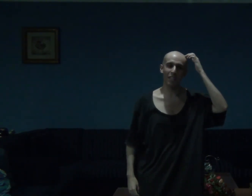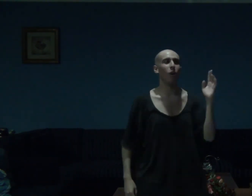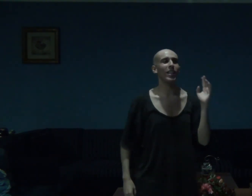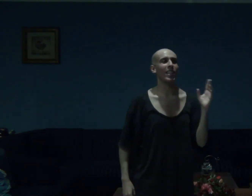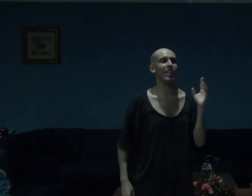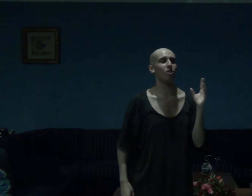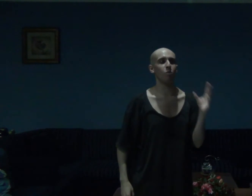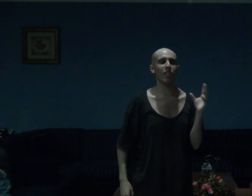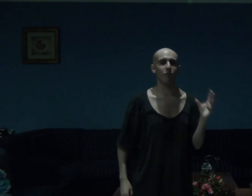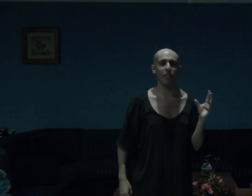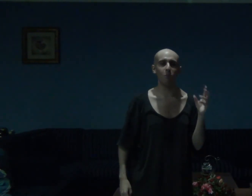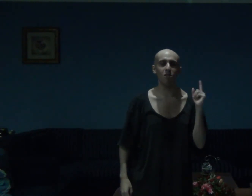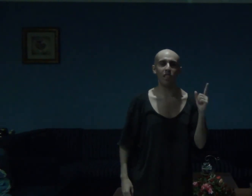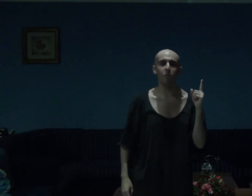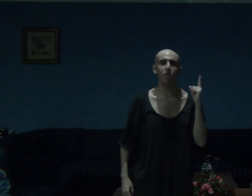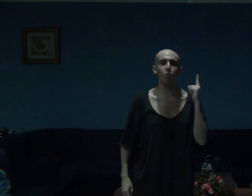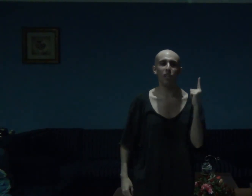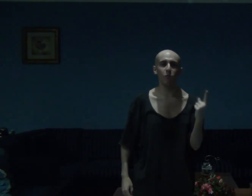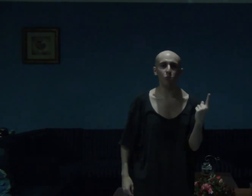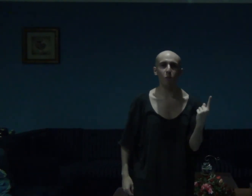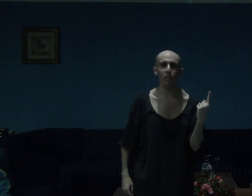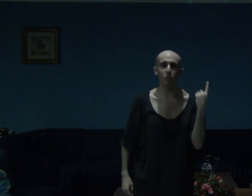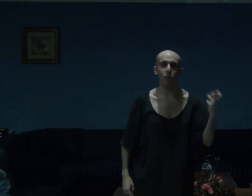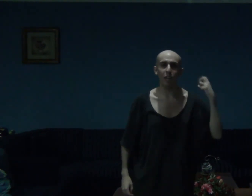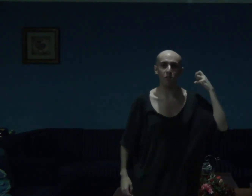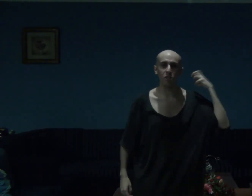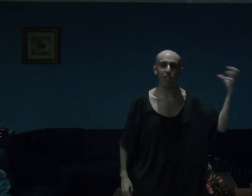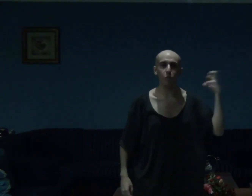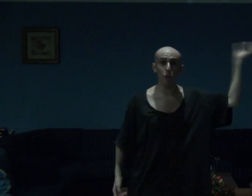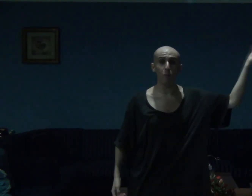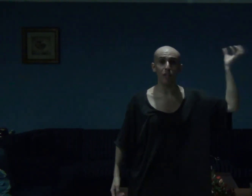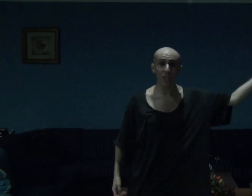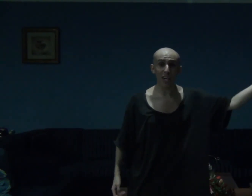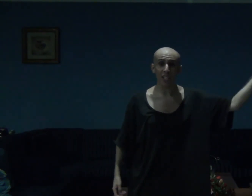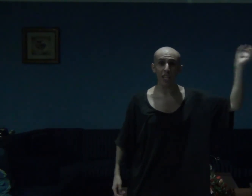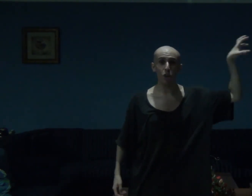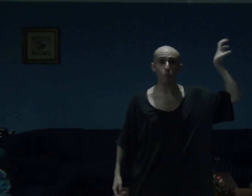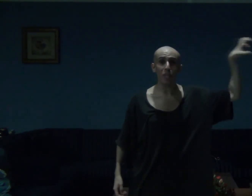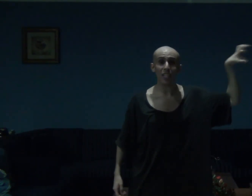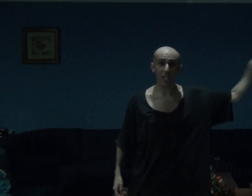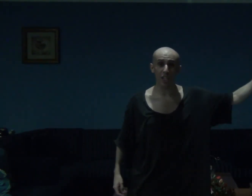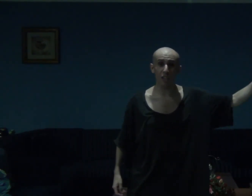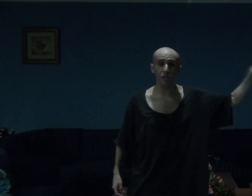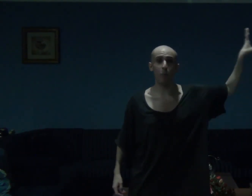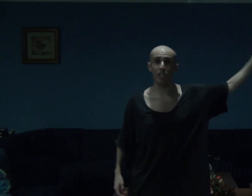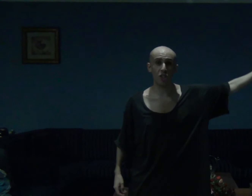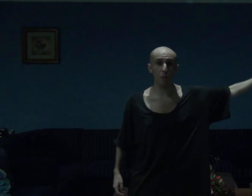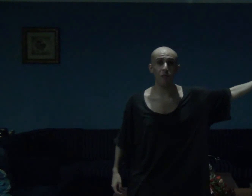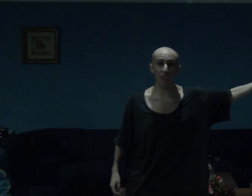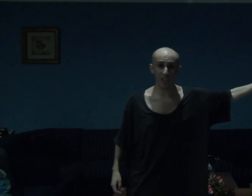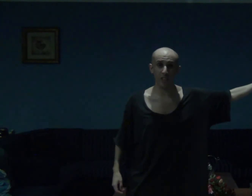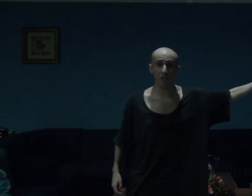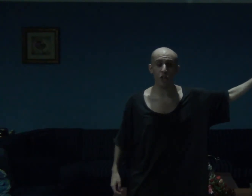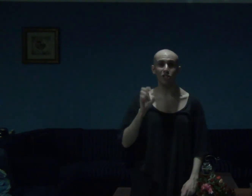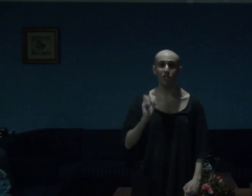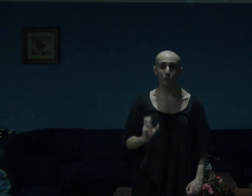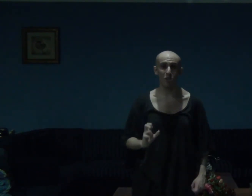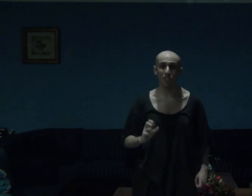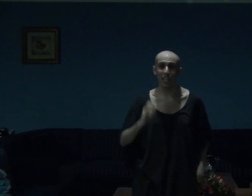why can't Rick Grimes stay with one woman without said woman dying or being killed by some fuckers? It's so sad